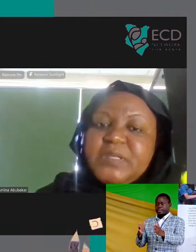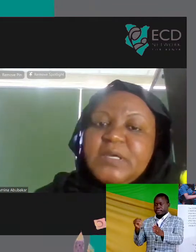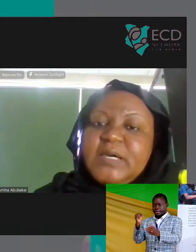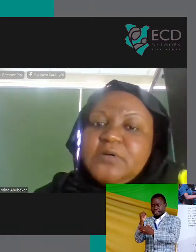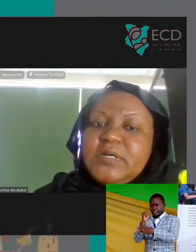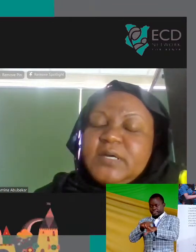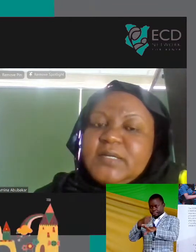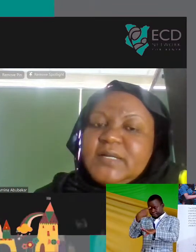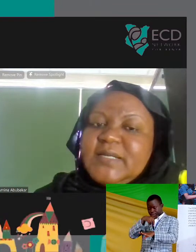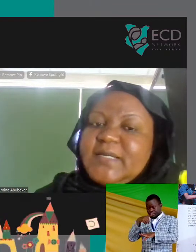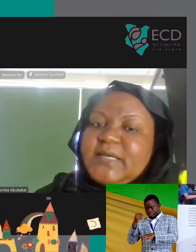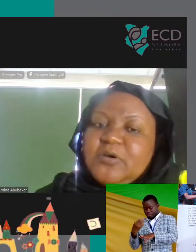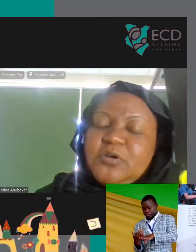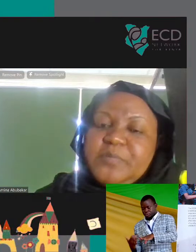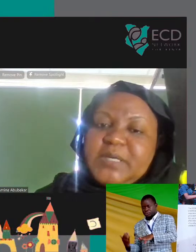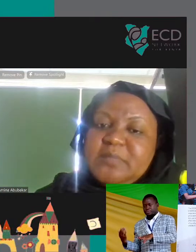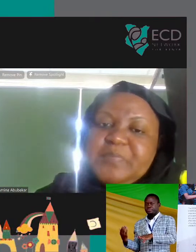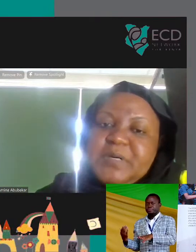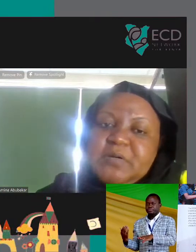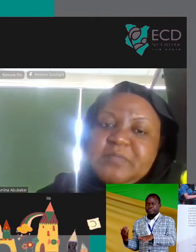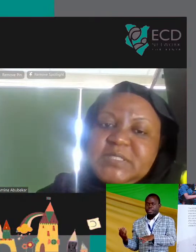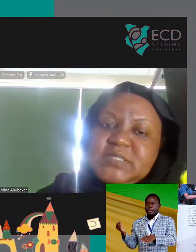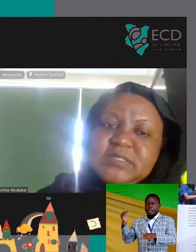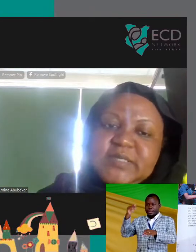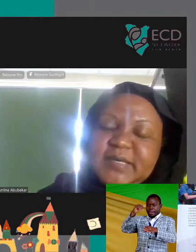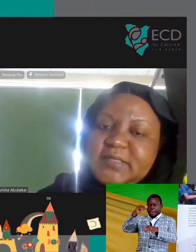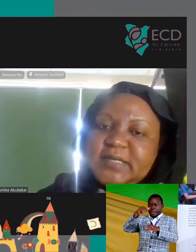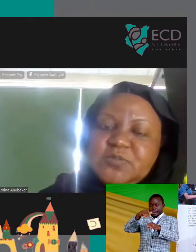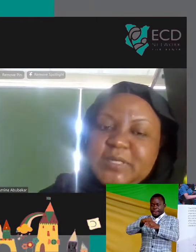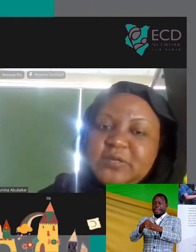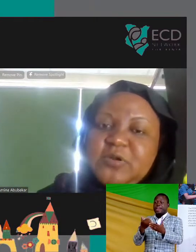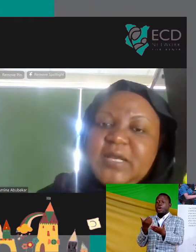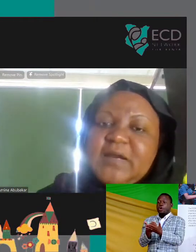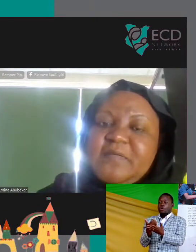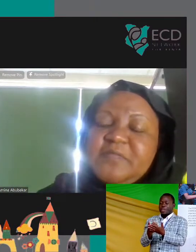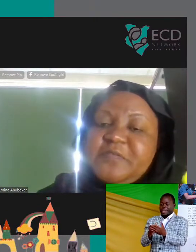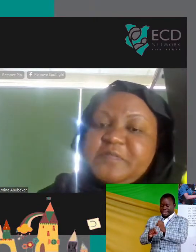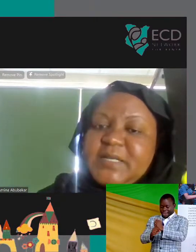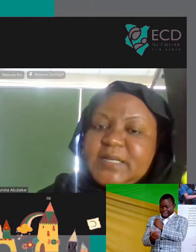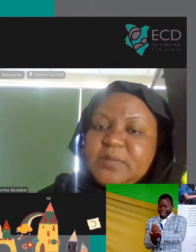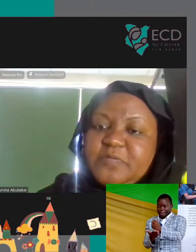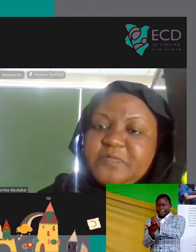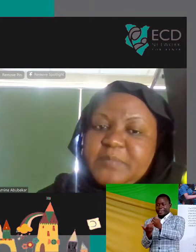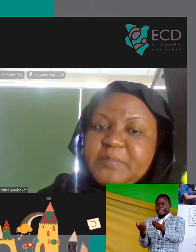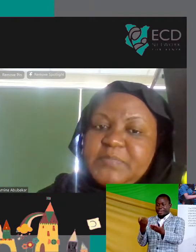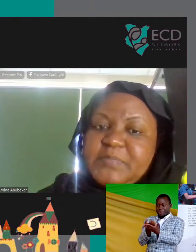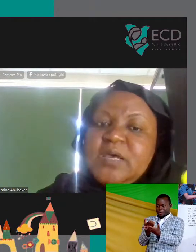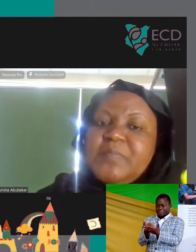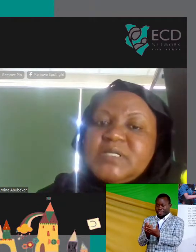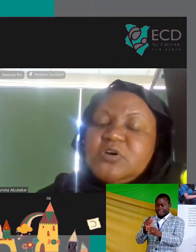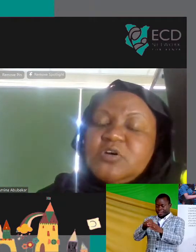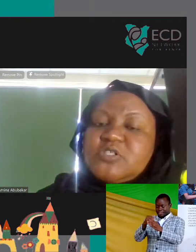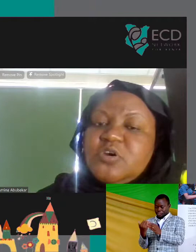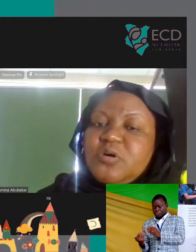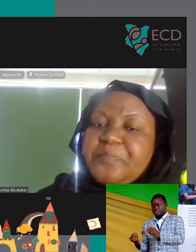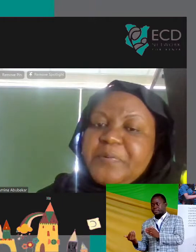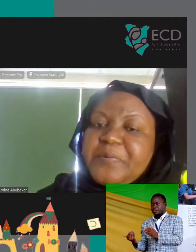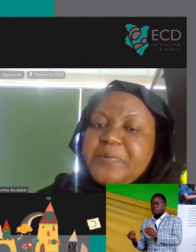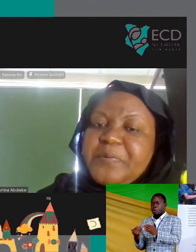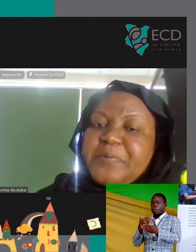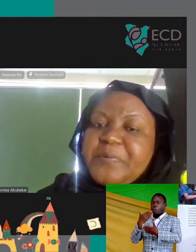wasted. Now, clearly economic empowerment, yeah, that we can all agree for vulnerable families, but